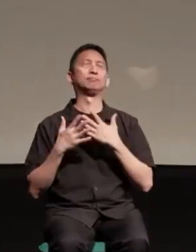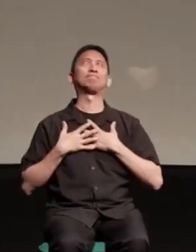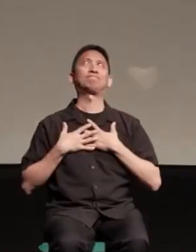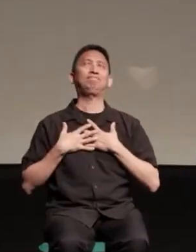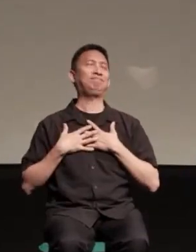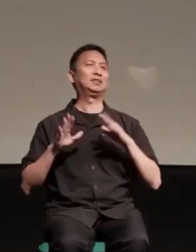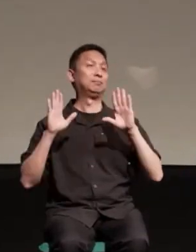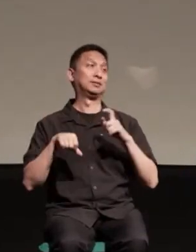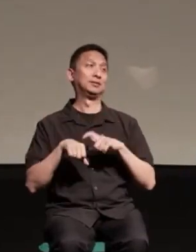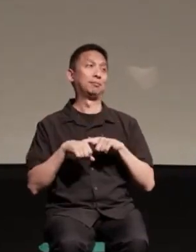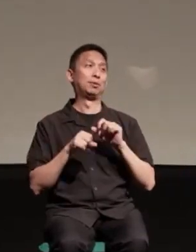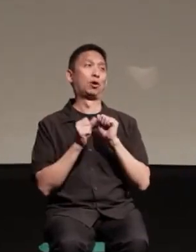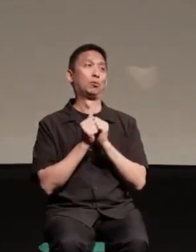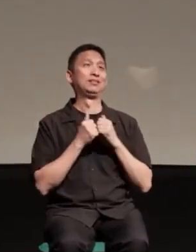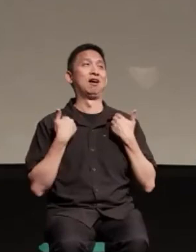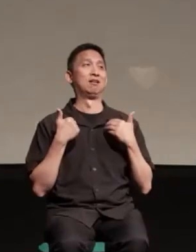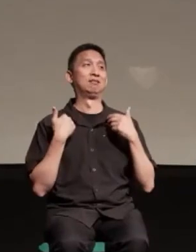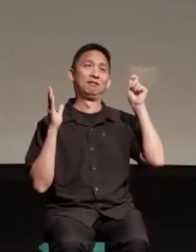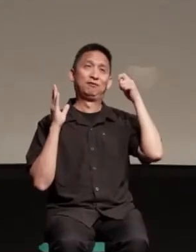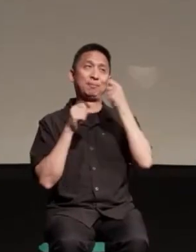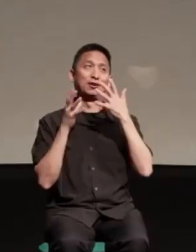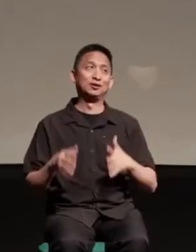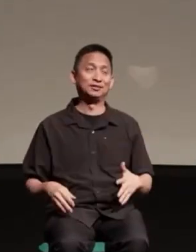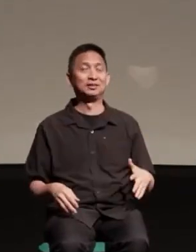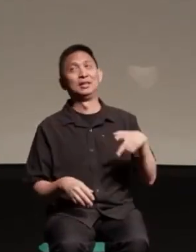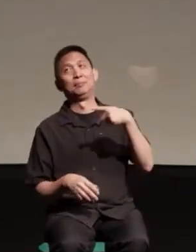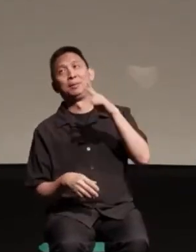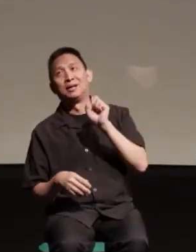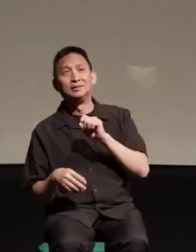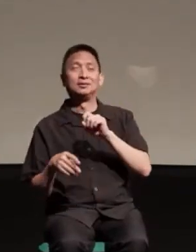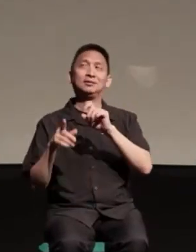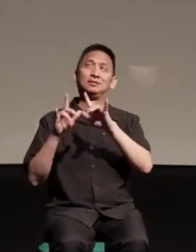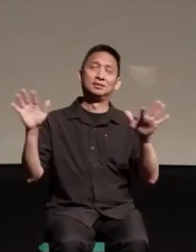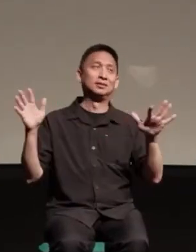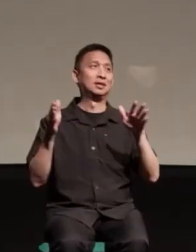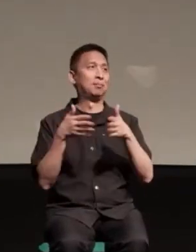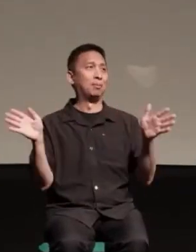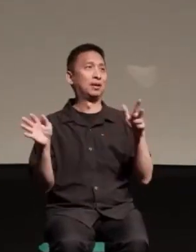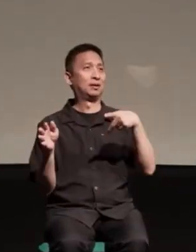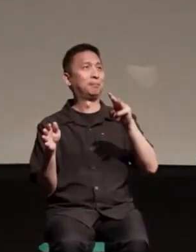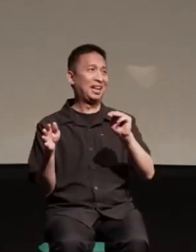time to be working with young filmmakers, and PBS's and public media is where a lot